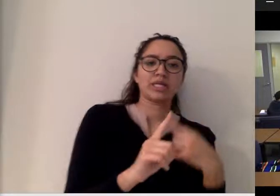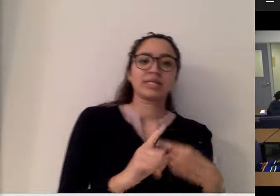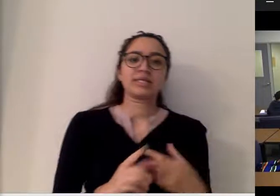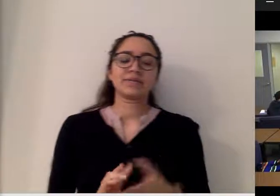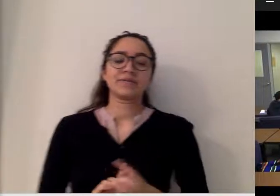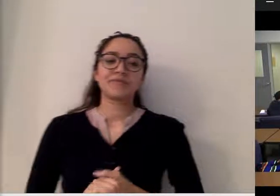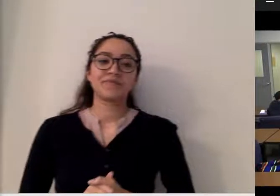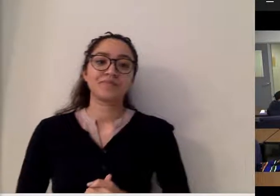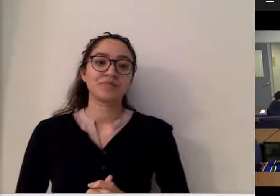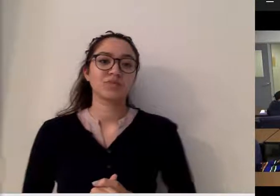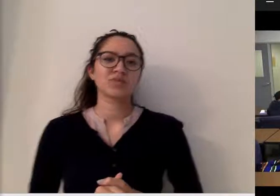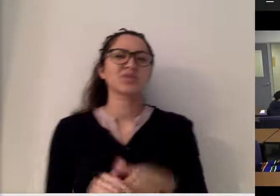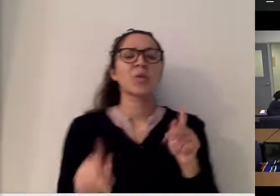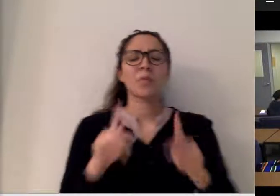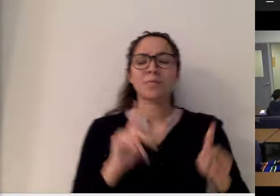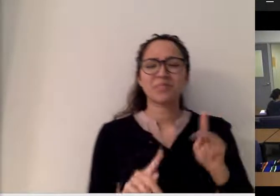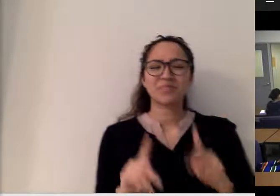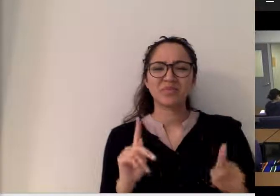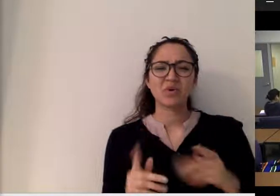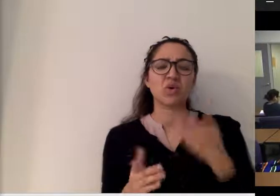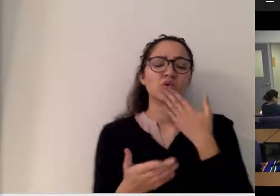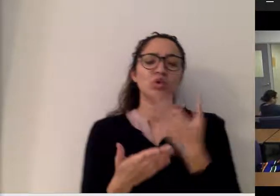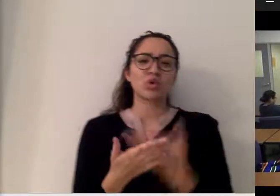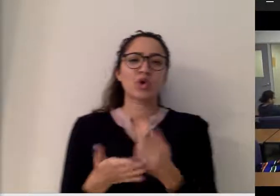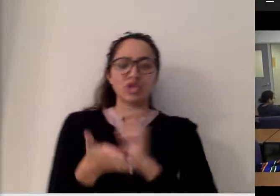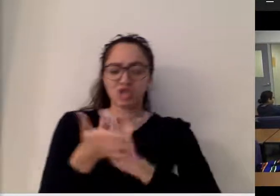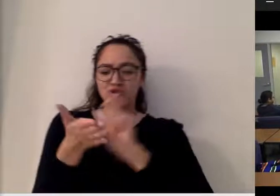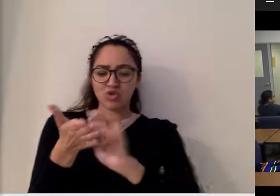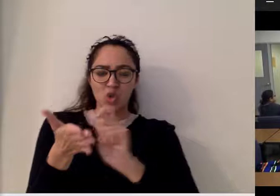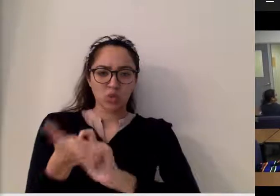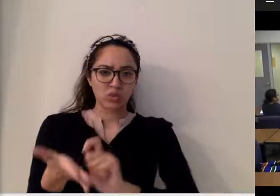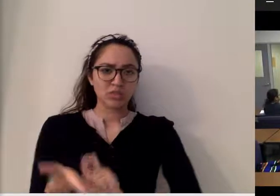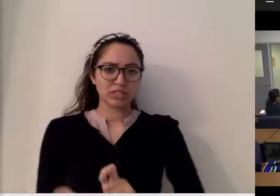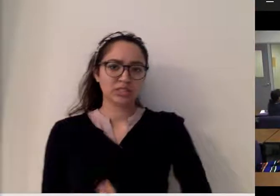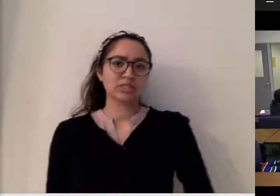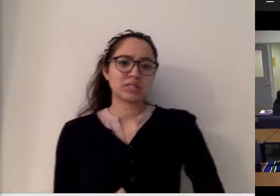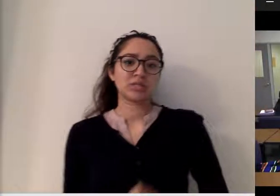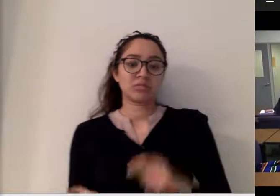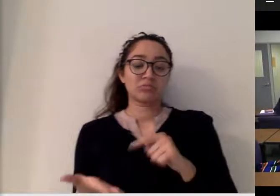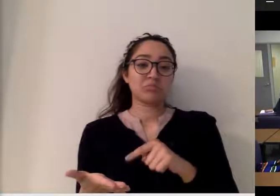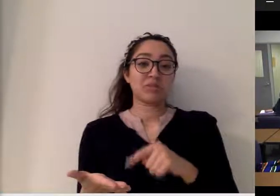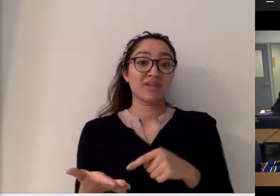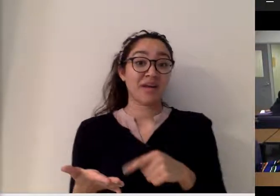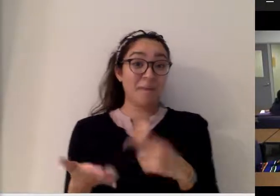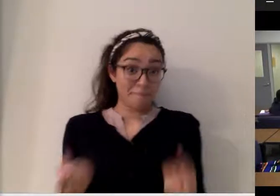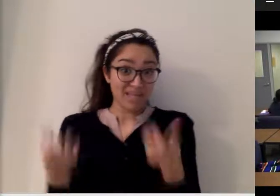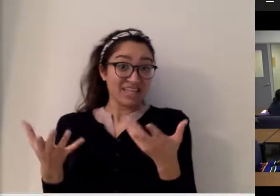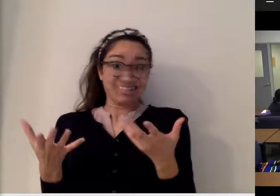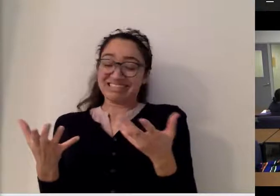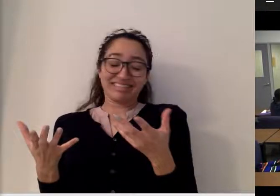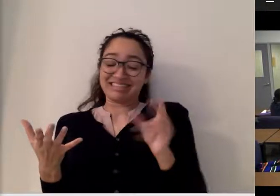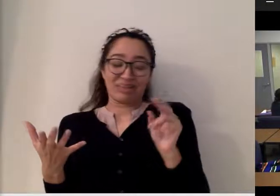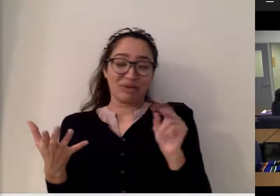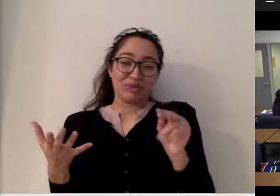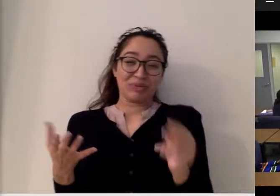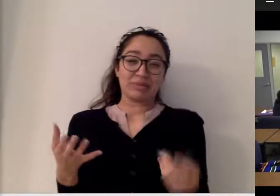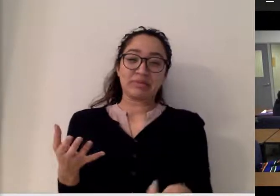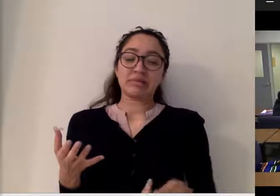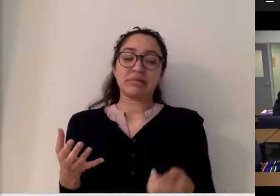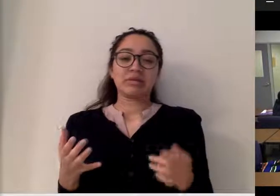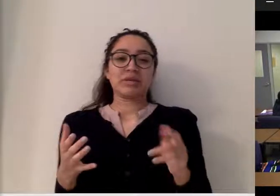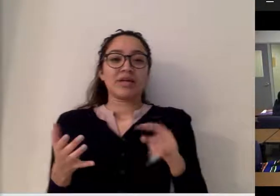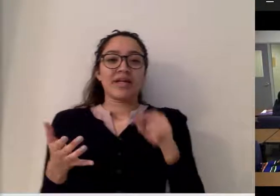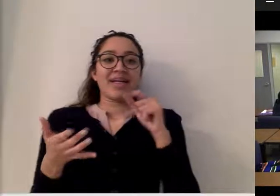People who are really good note takers, and there aren't that many of them actually because that's a skill, end up doing